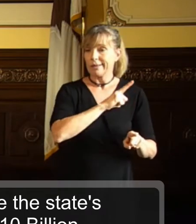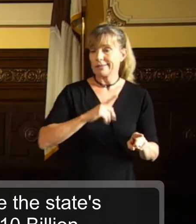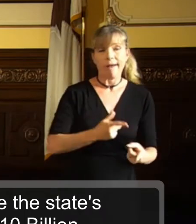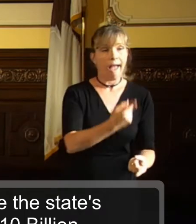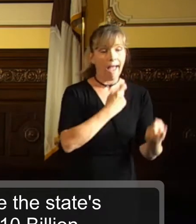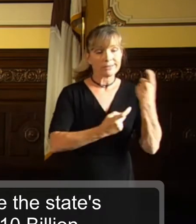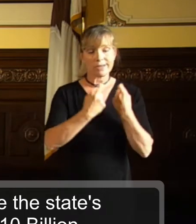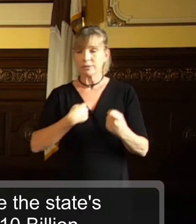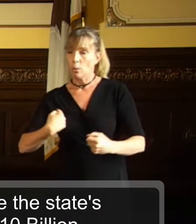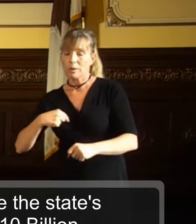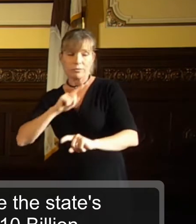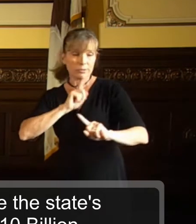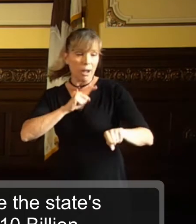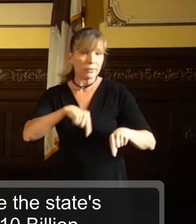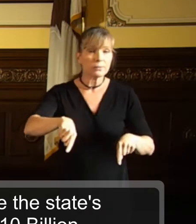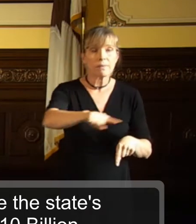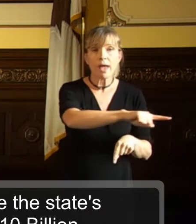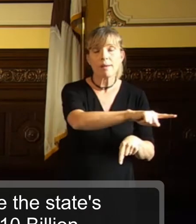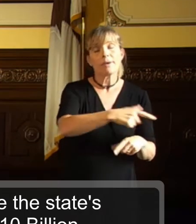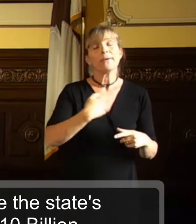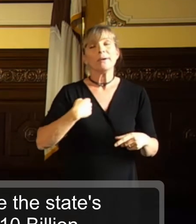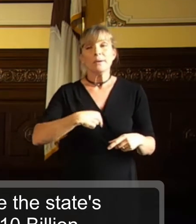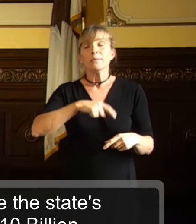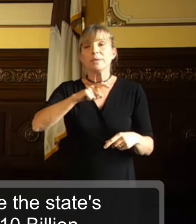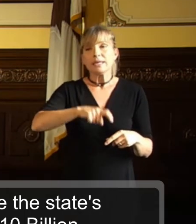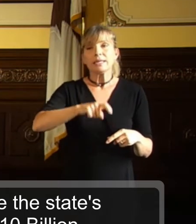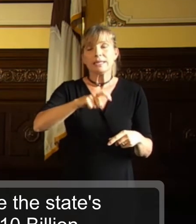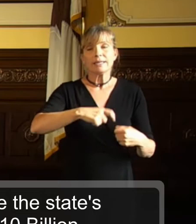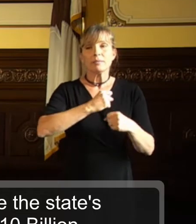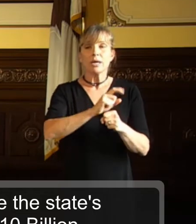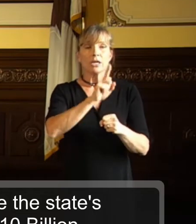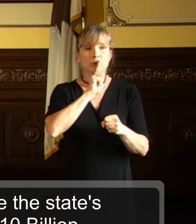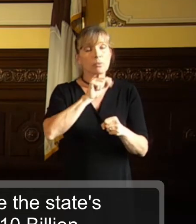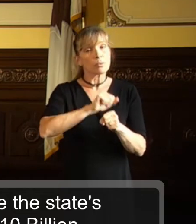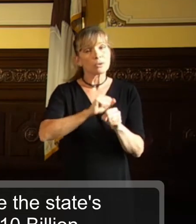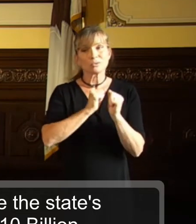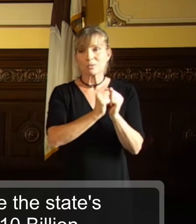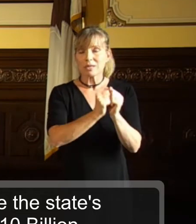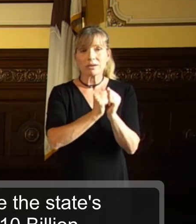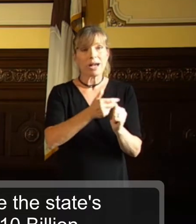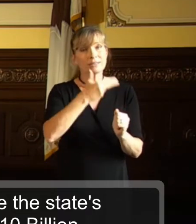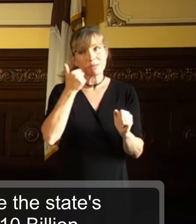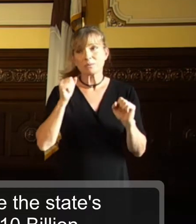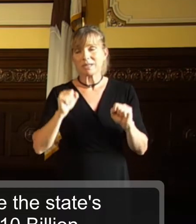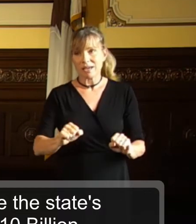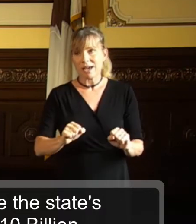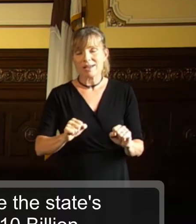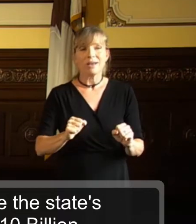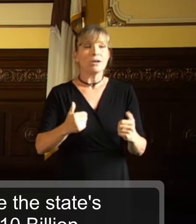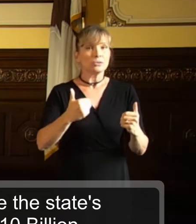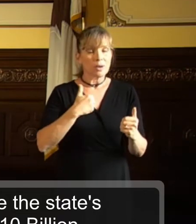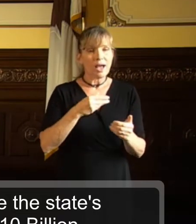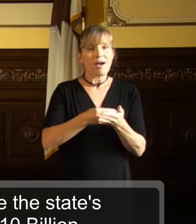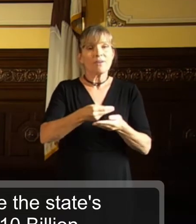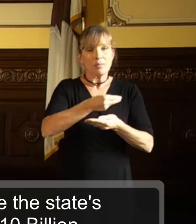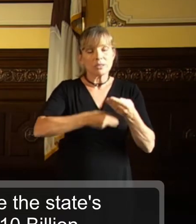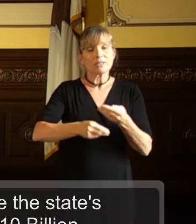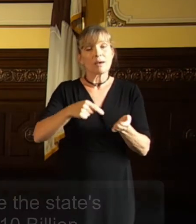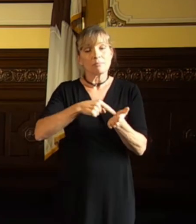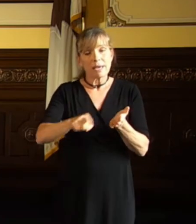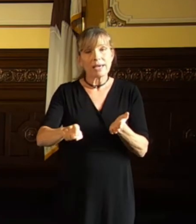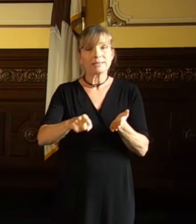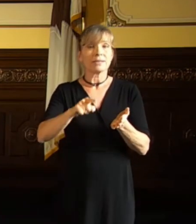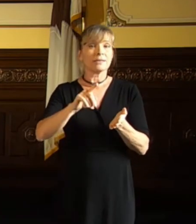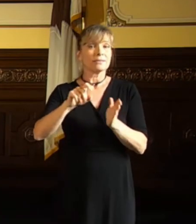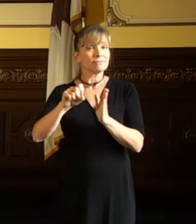legislature has put to us. We need to make sure that we're working together as best we can to have a budget that pays the bills